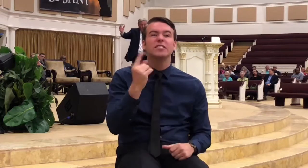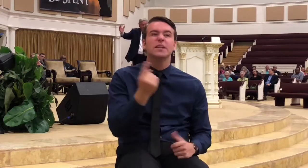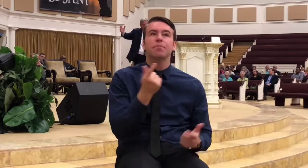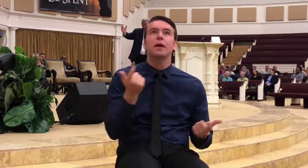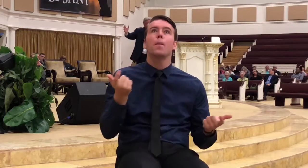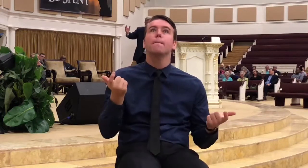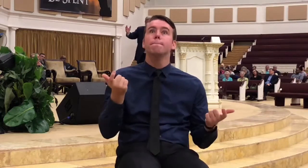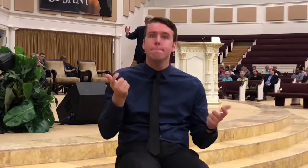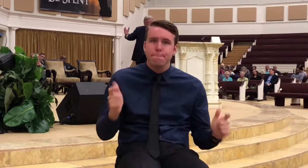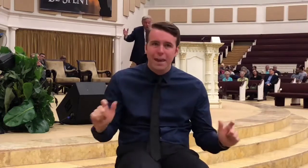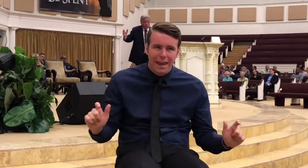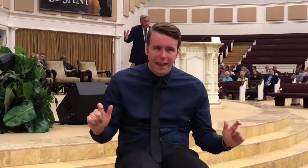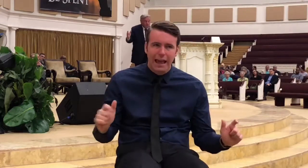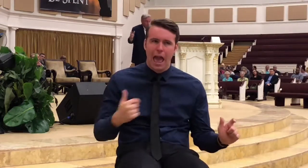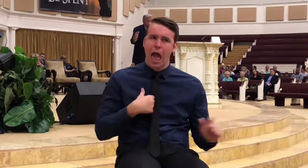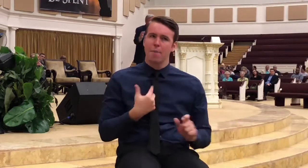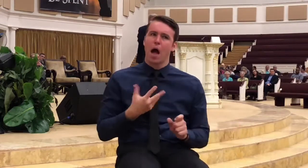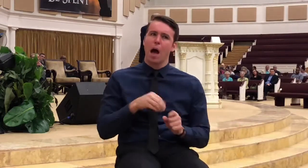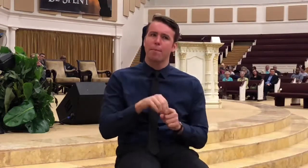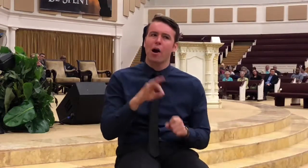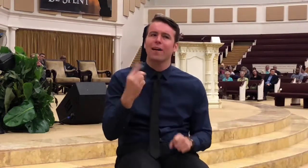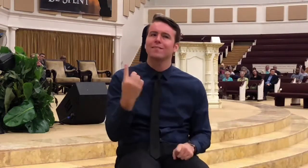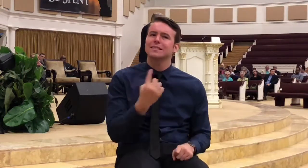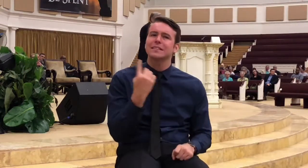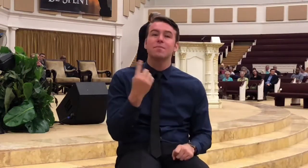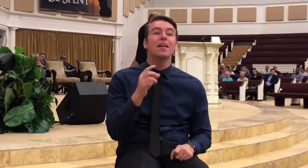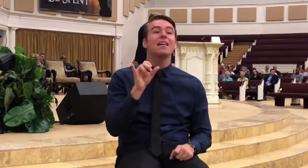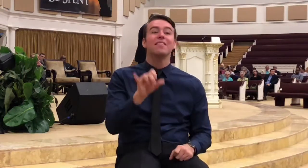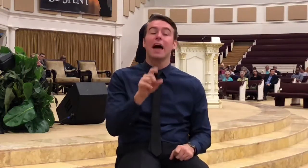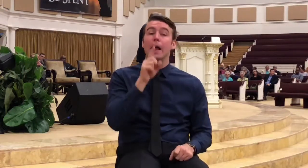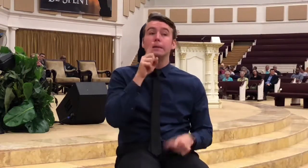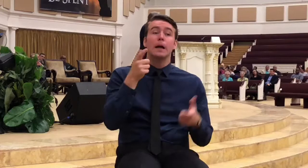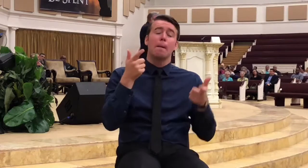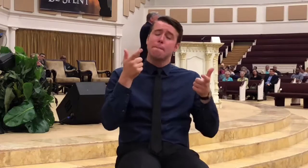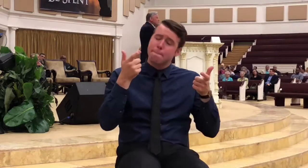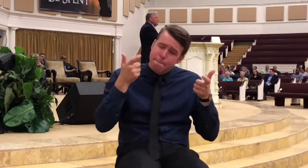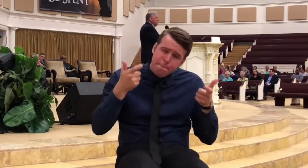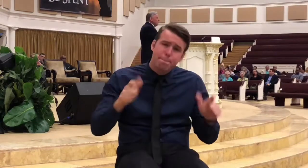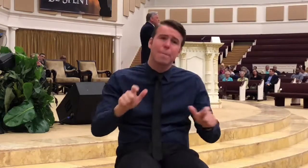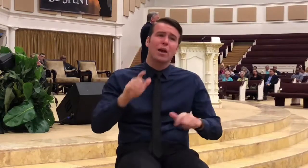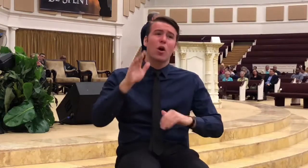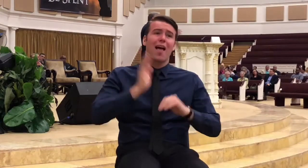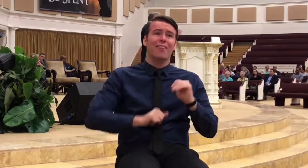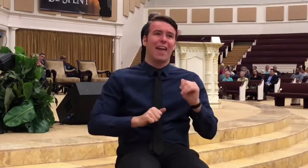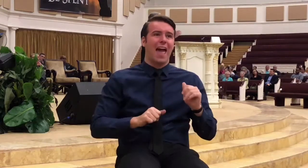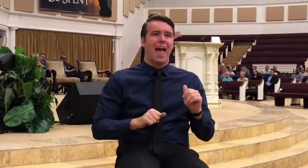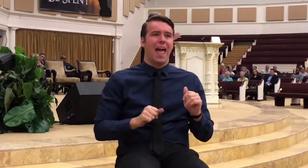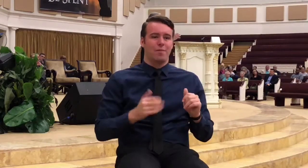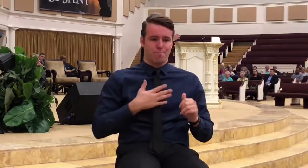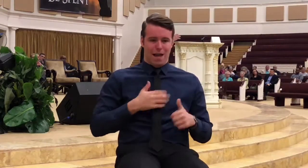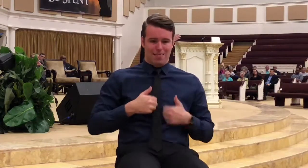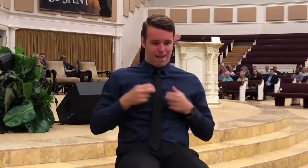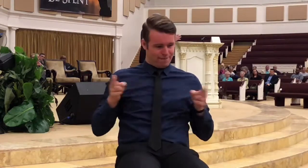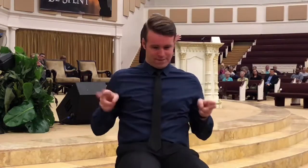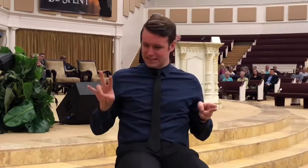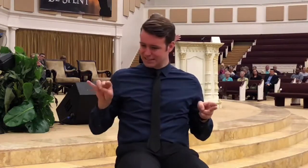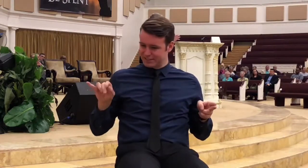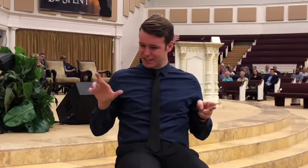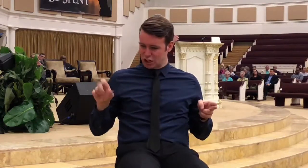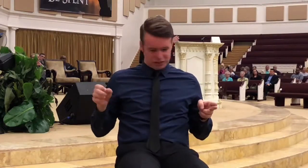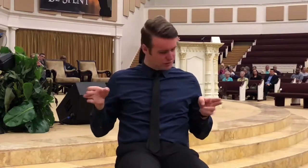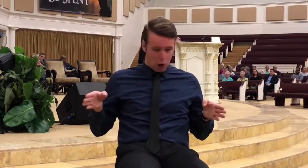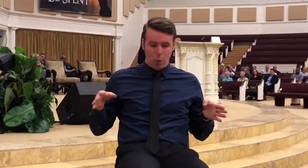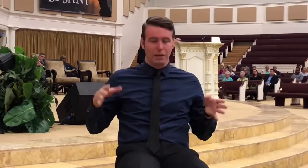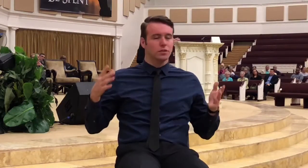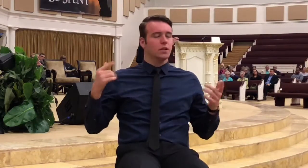big, and I am part of something that is bigger than the 70-year span of my life, or of this